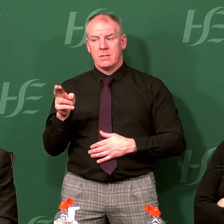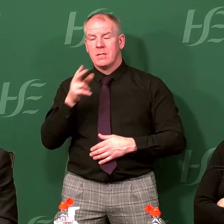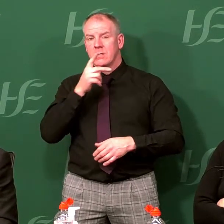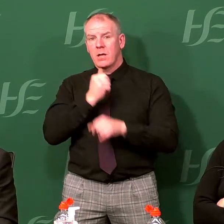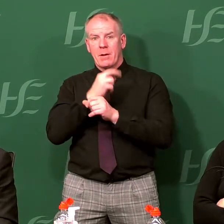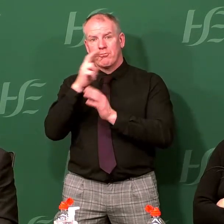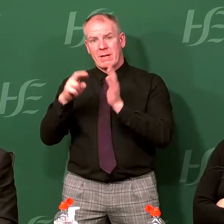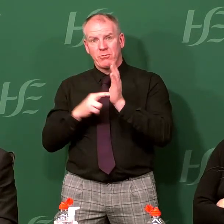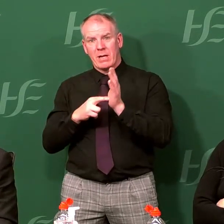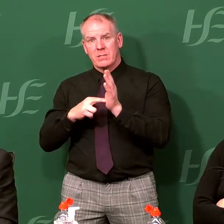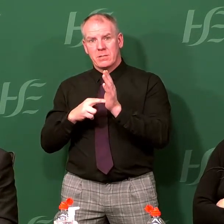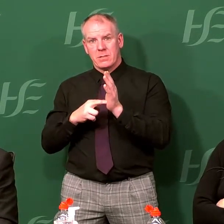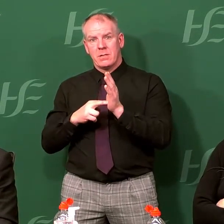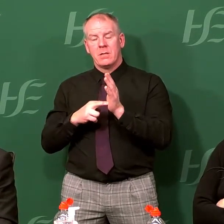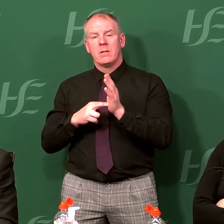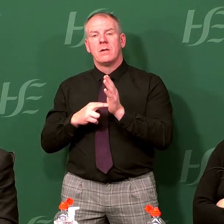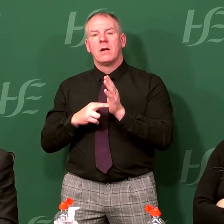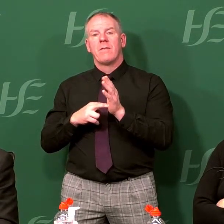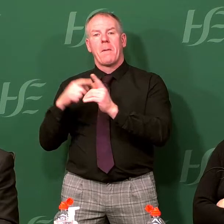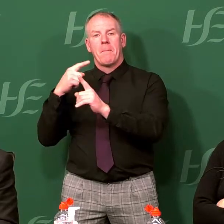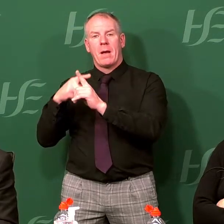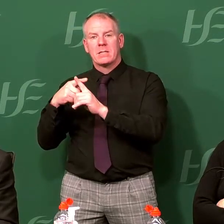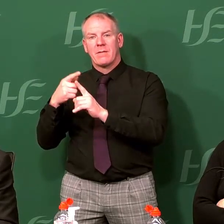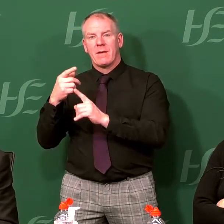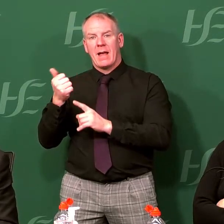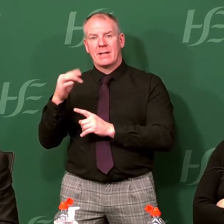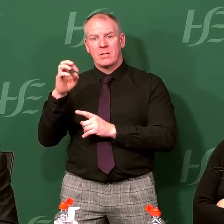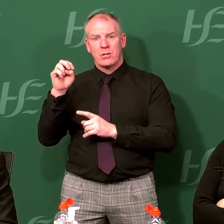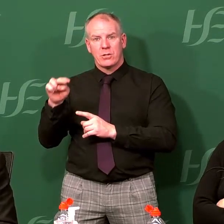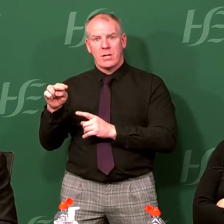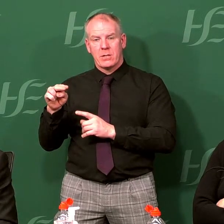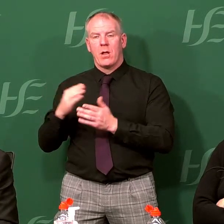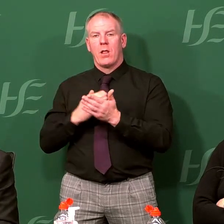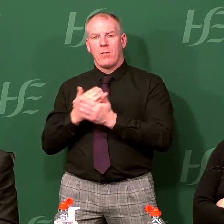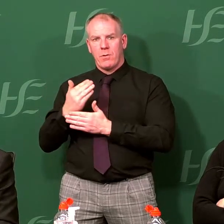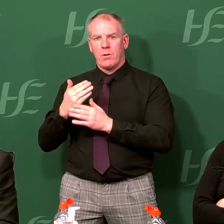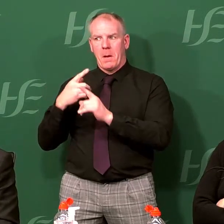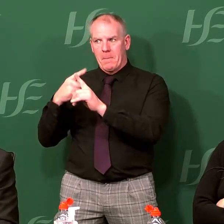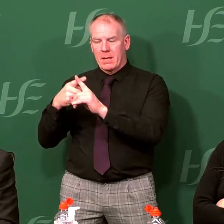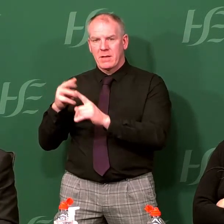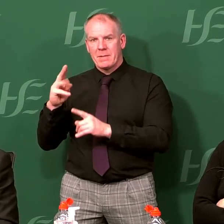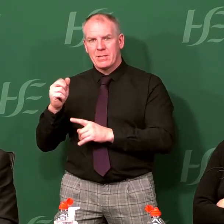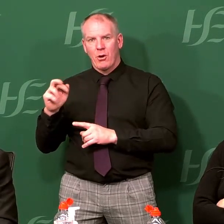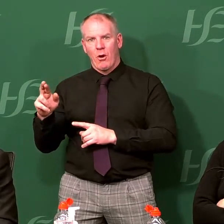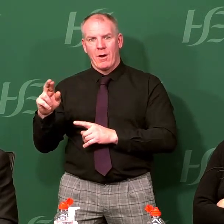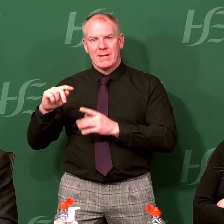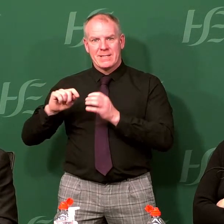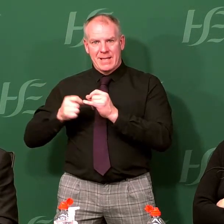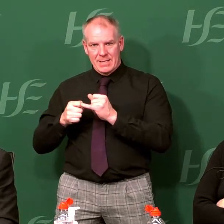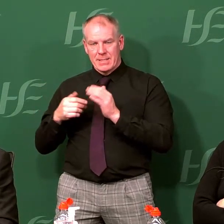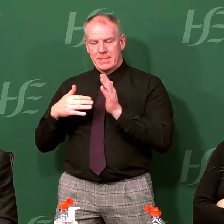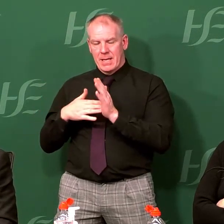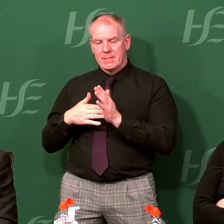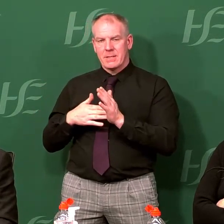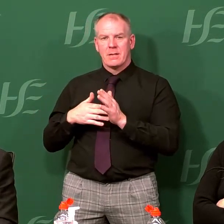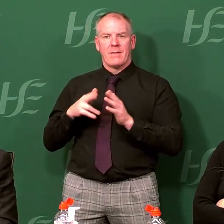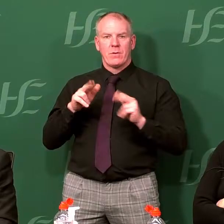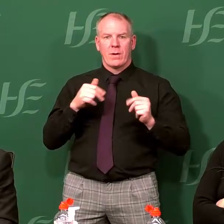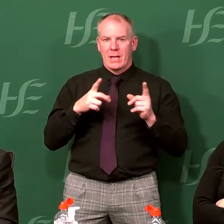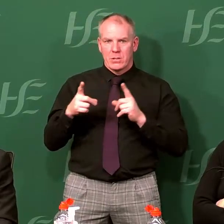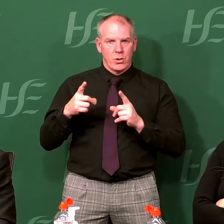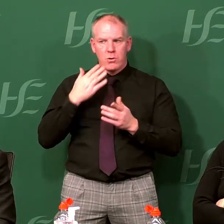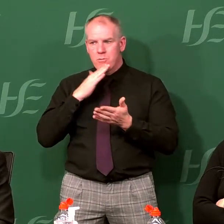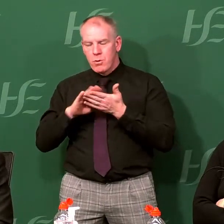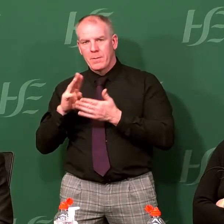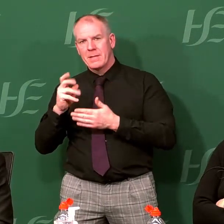the registration of a positive antigen works its way through as you're booking your positive PCR, as you're booking your PCR test. So if you're not able to book your